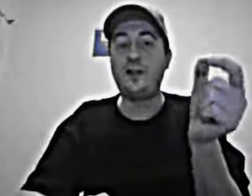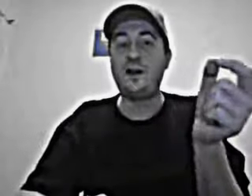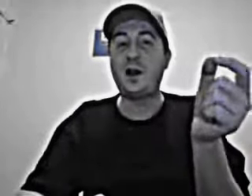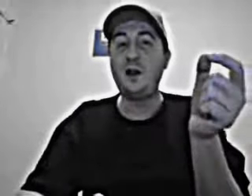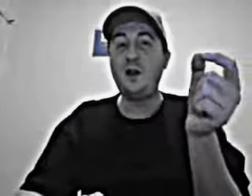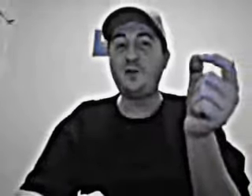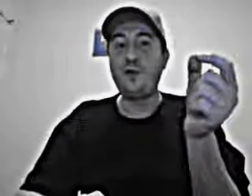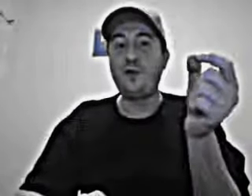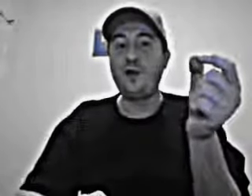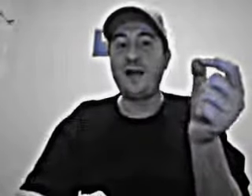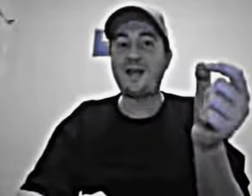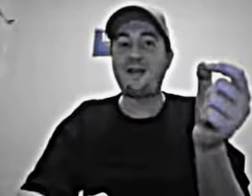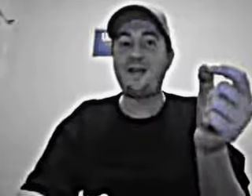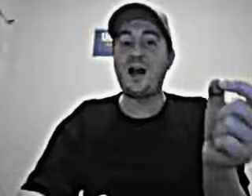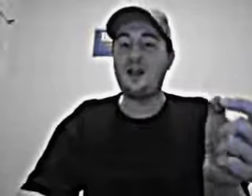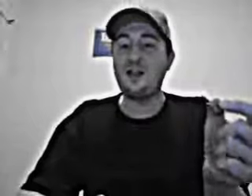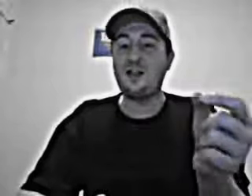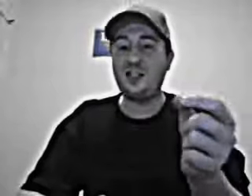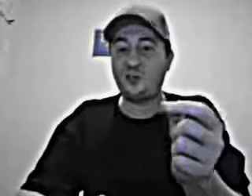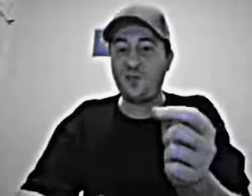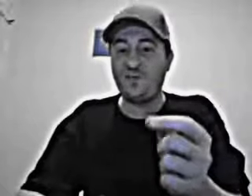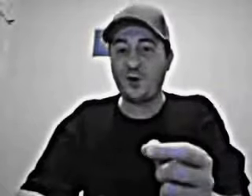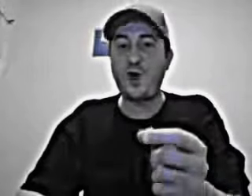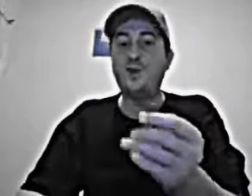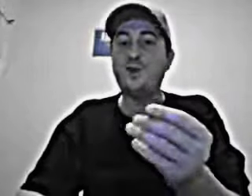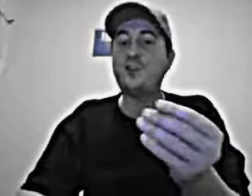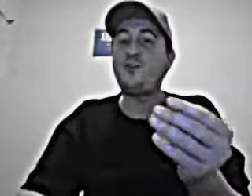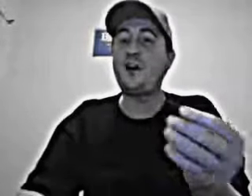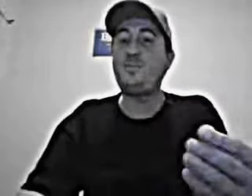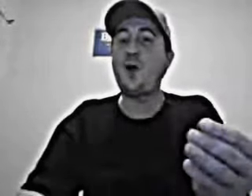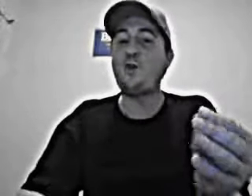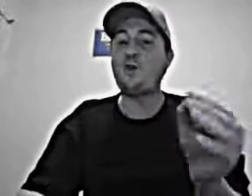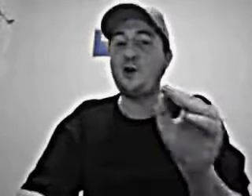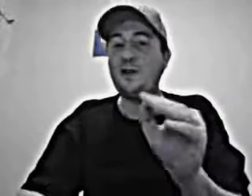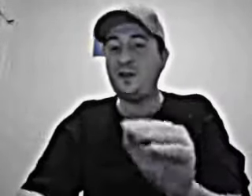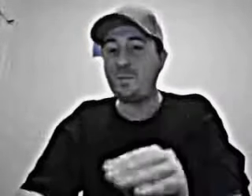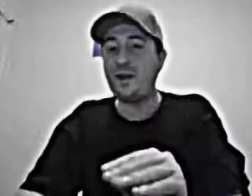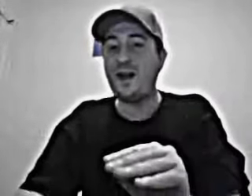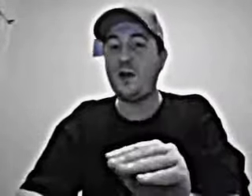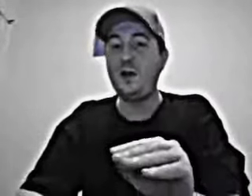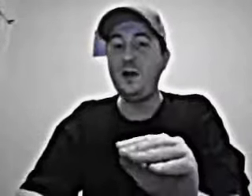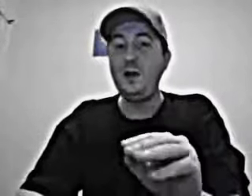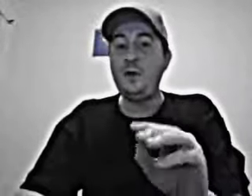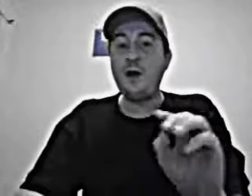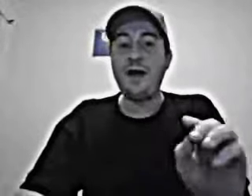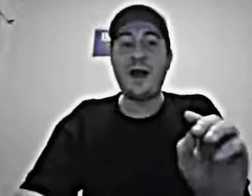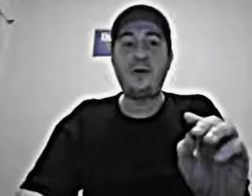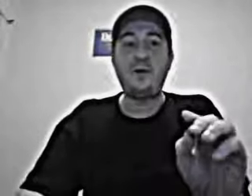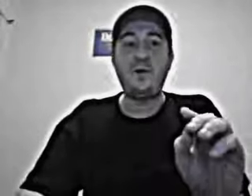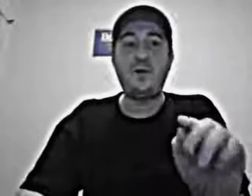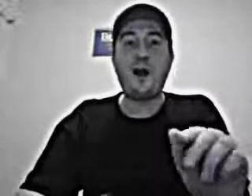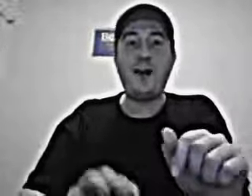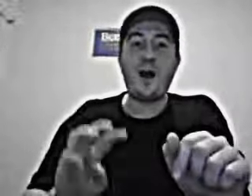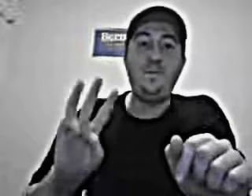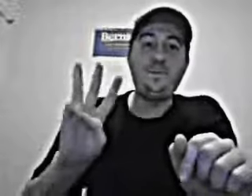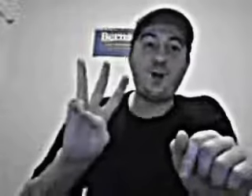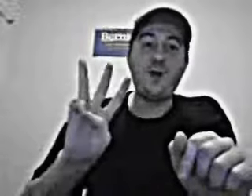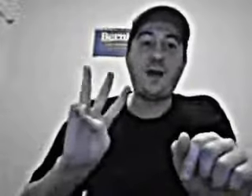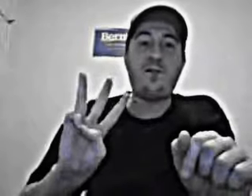in there for the last nine years he's running for governor so Jared Polis is going to be stepping down but as of right now we have